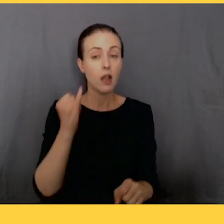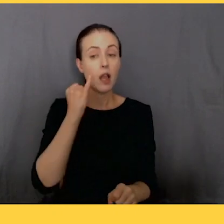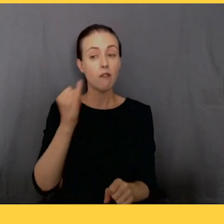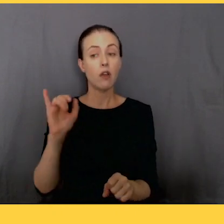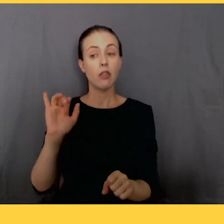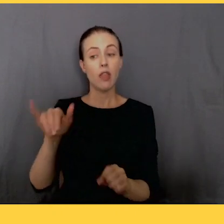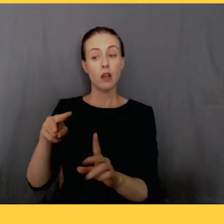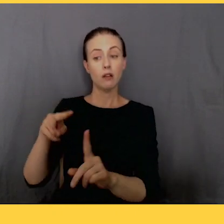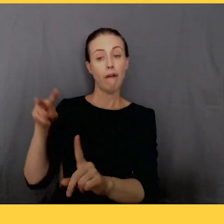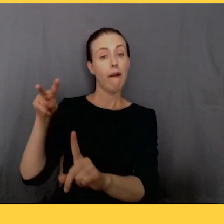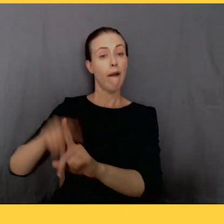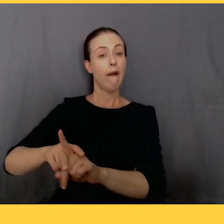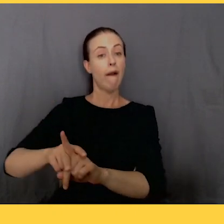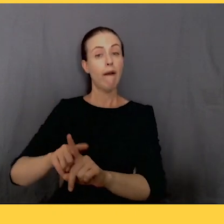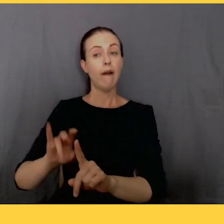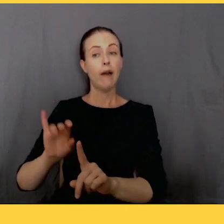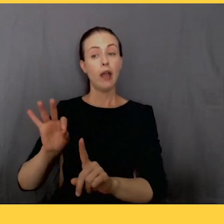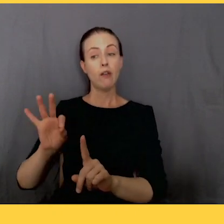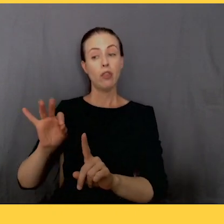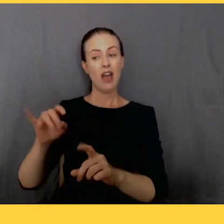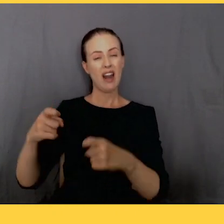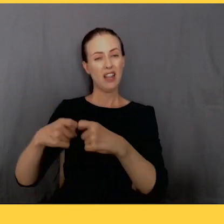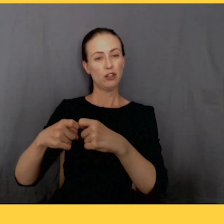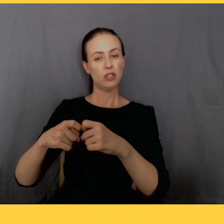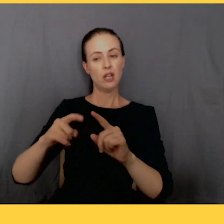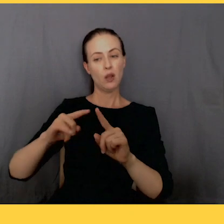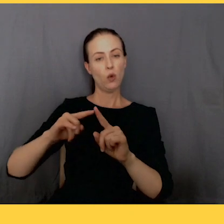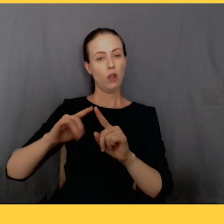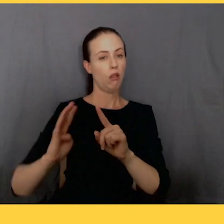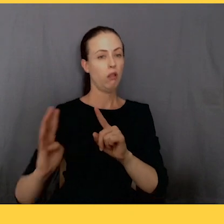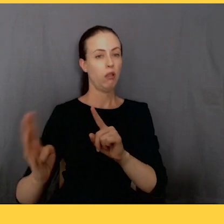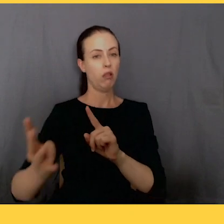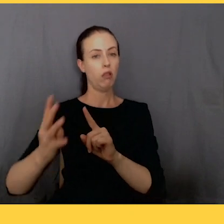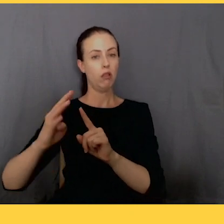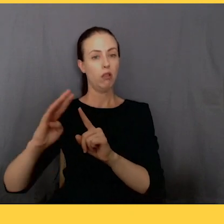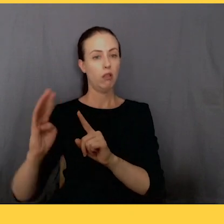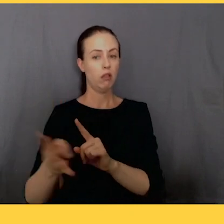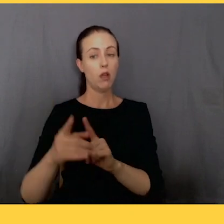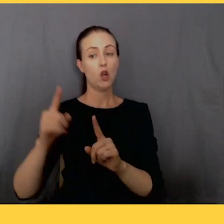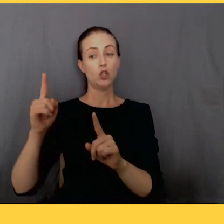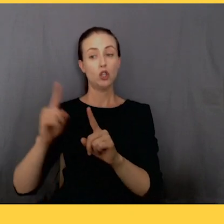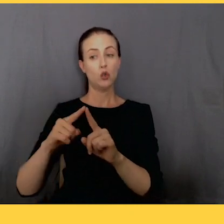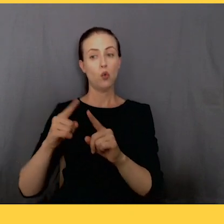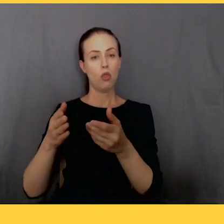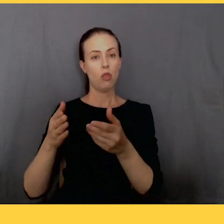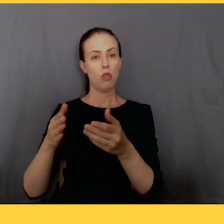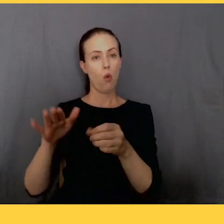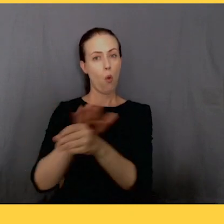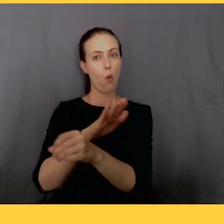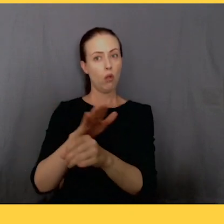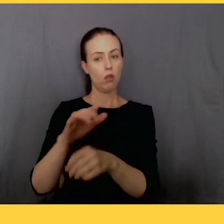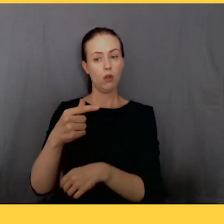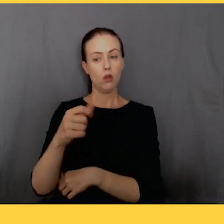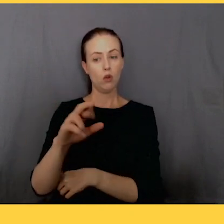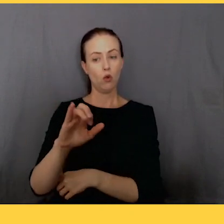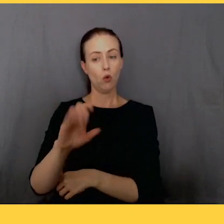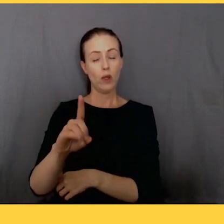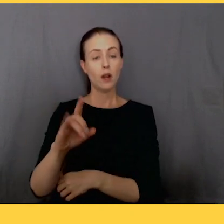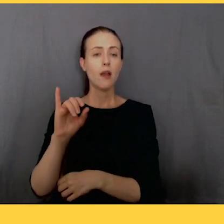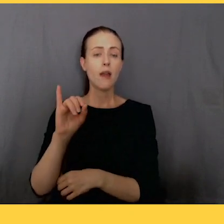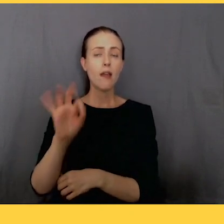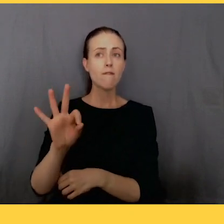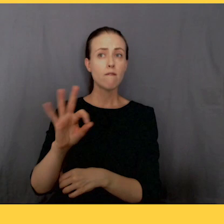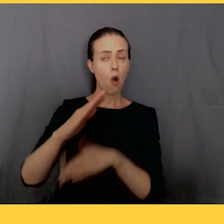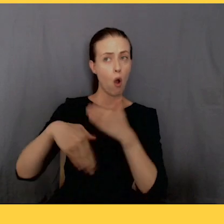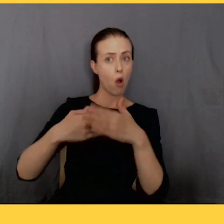with backfeeding power onto the grid, which could, if the power is out because there's a potential fire hazard,